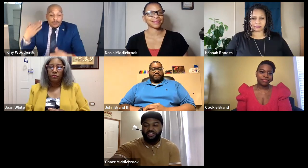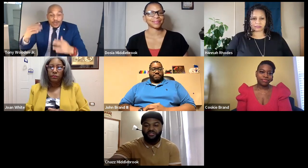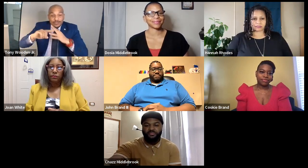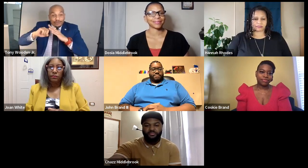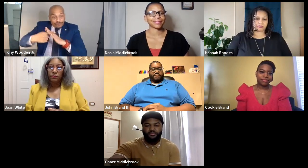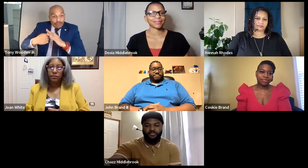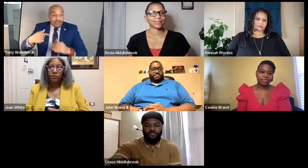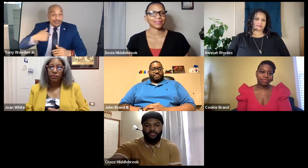platforms.